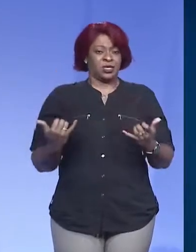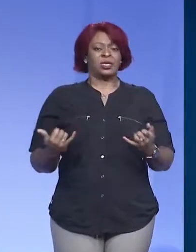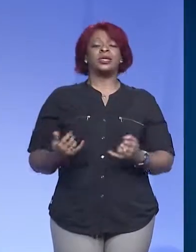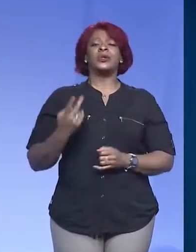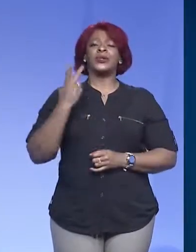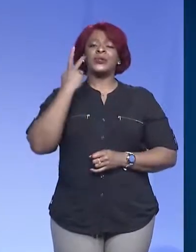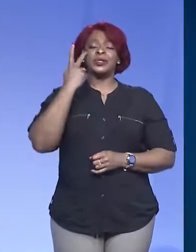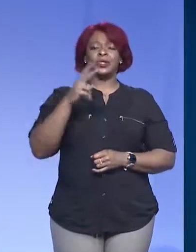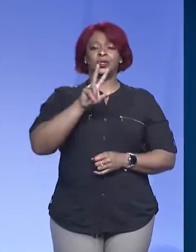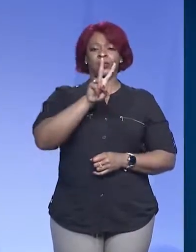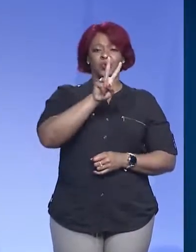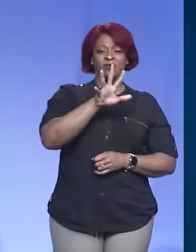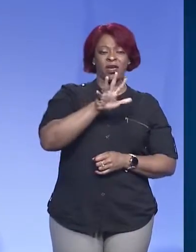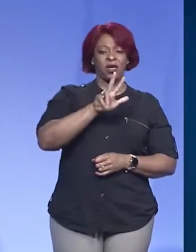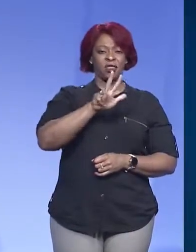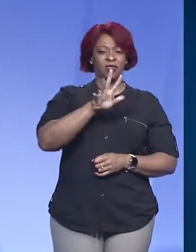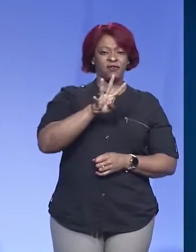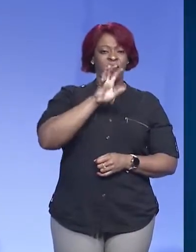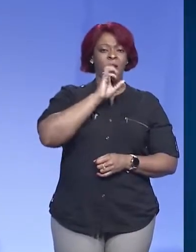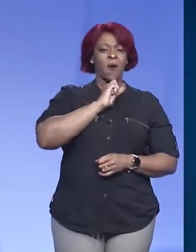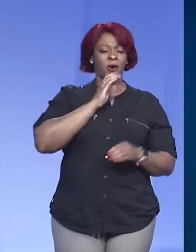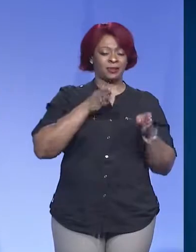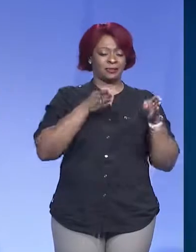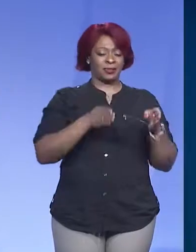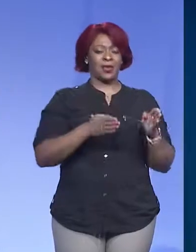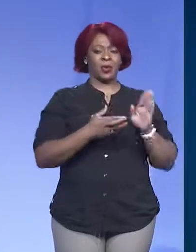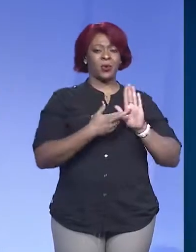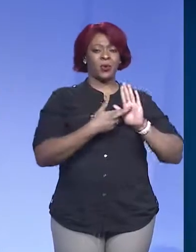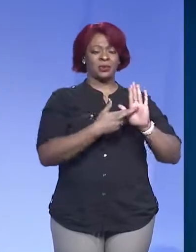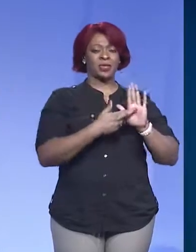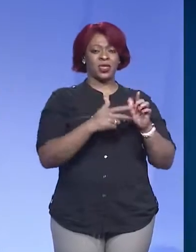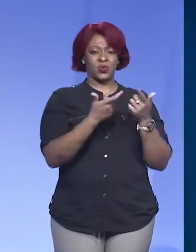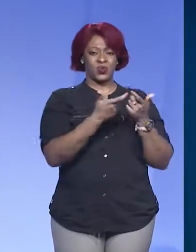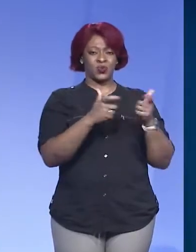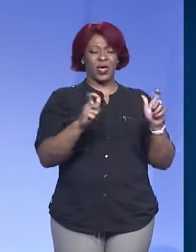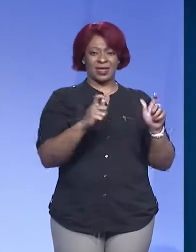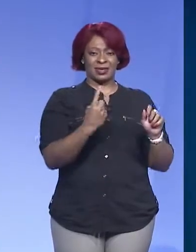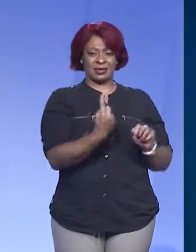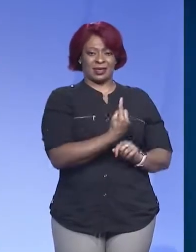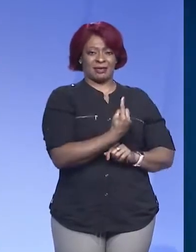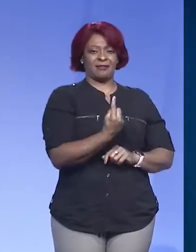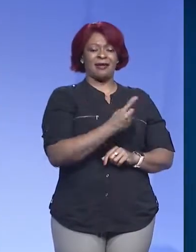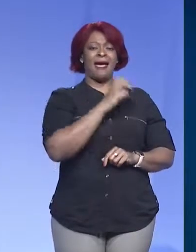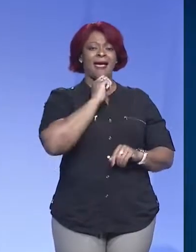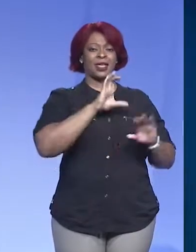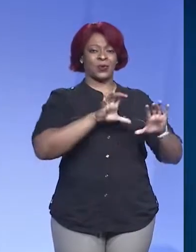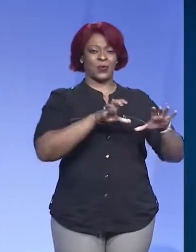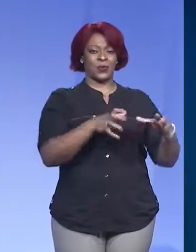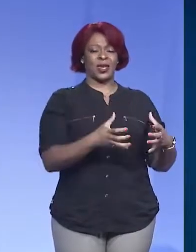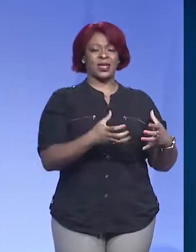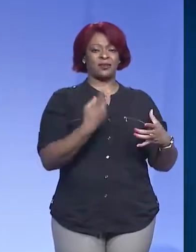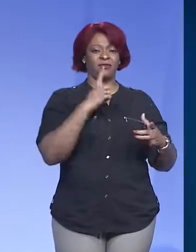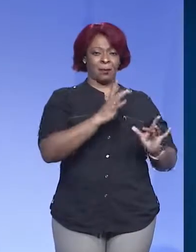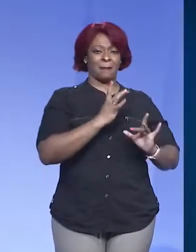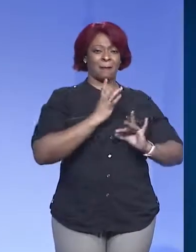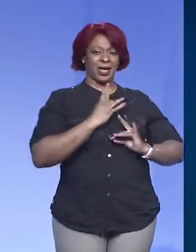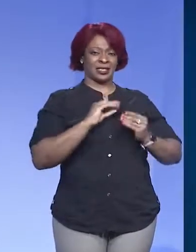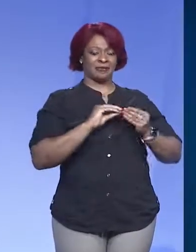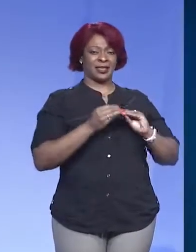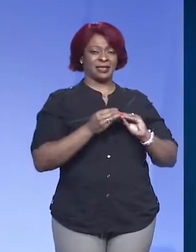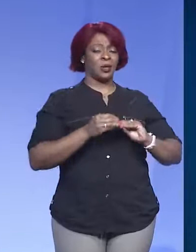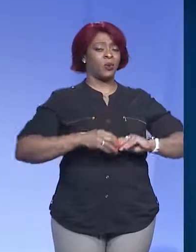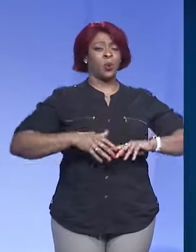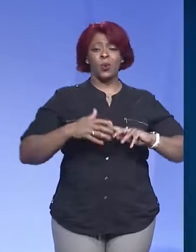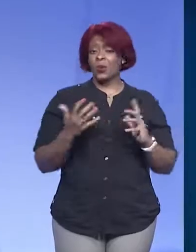that 25 to 34-year-old individuals represent the greatest single age range for cases, but